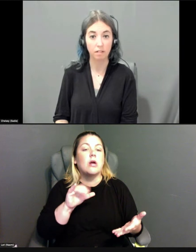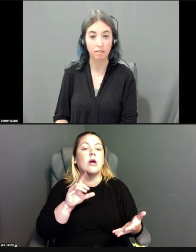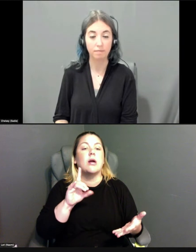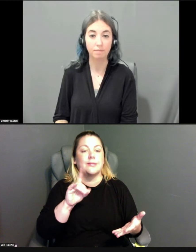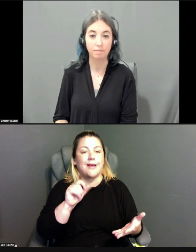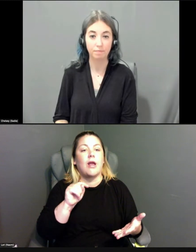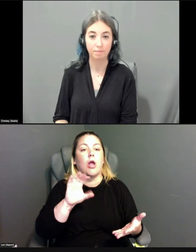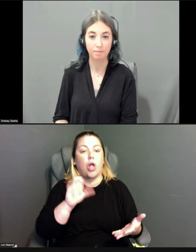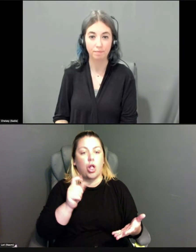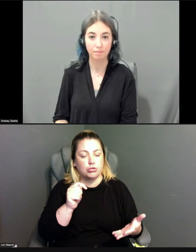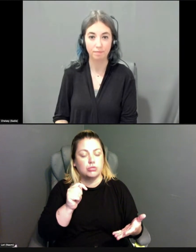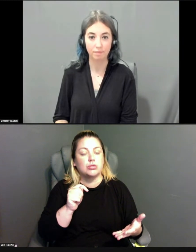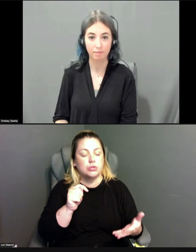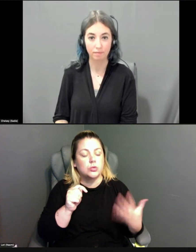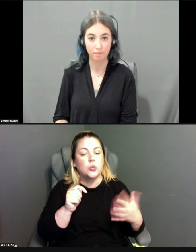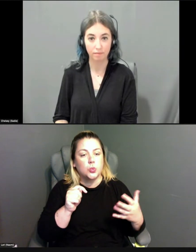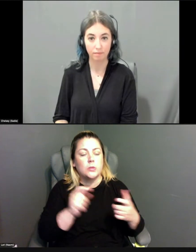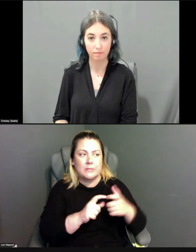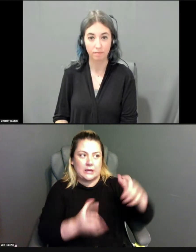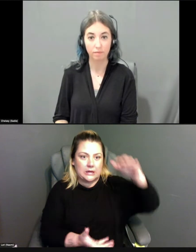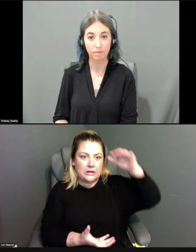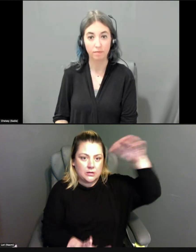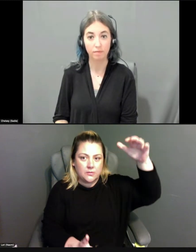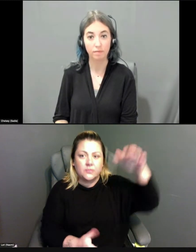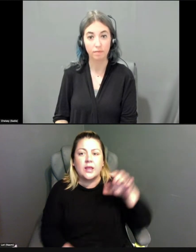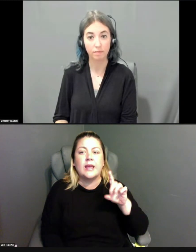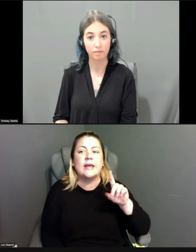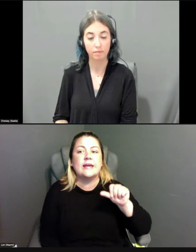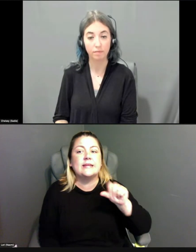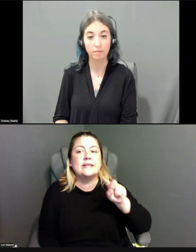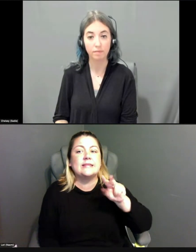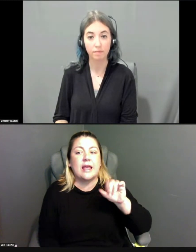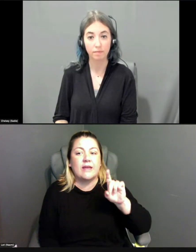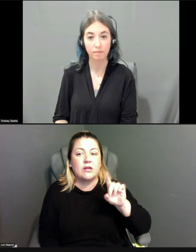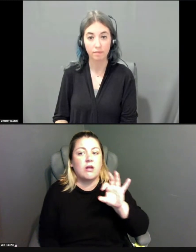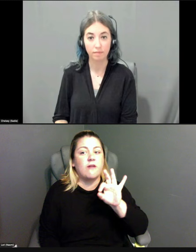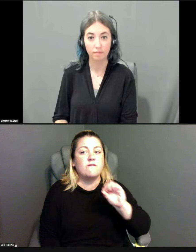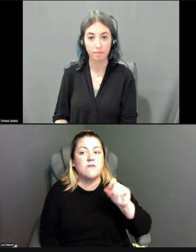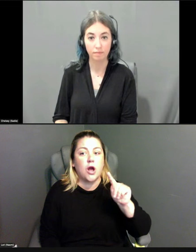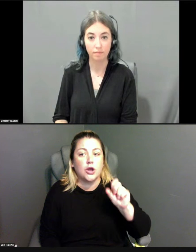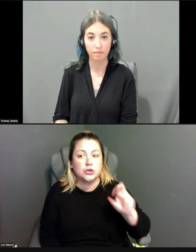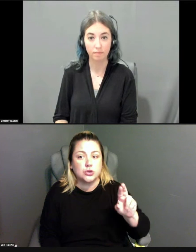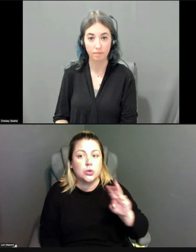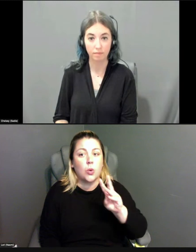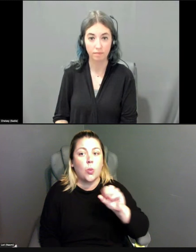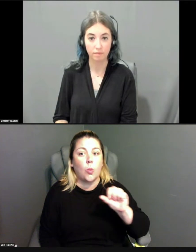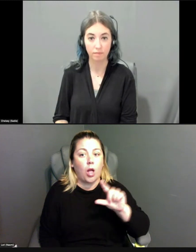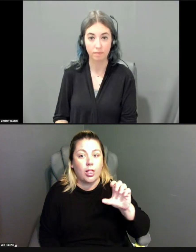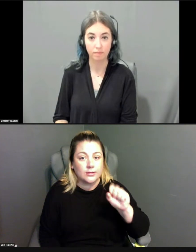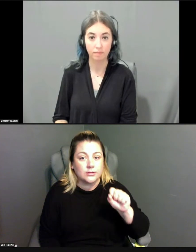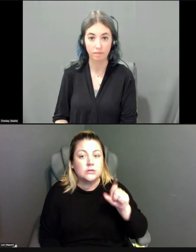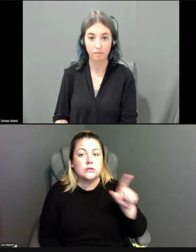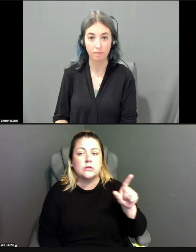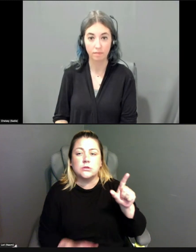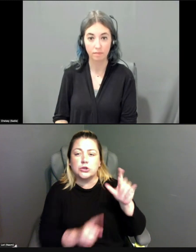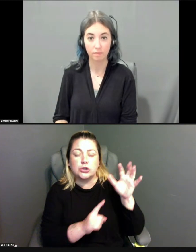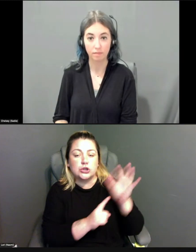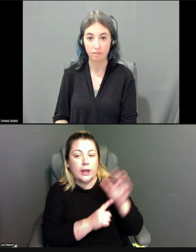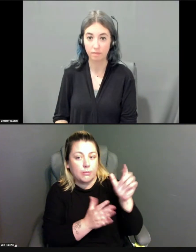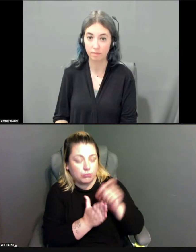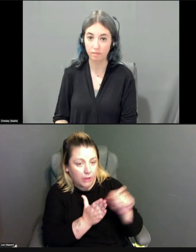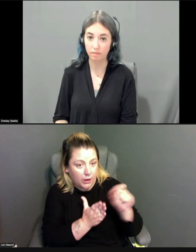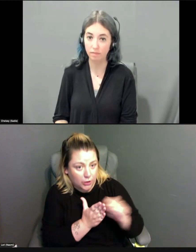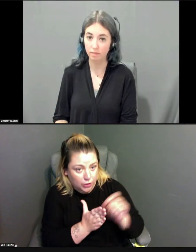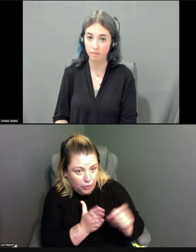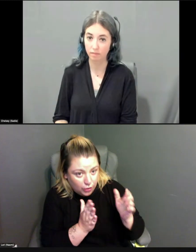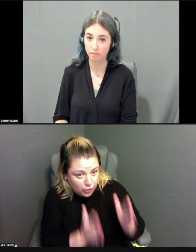Wallace, who is an awesome author and also a super problematic human. So just,